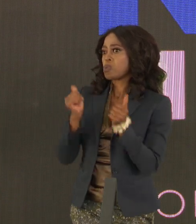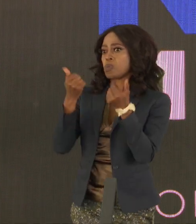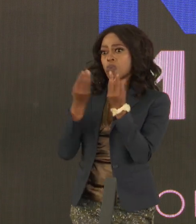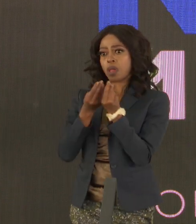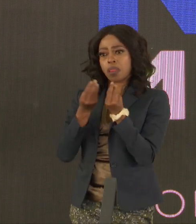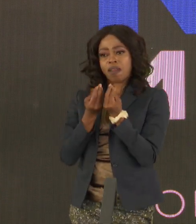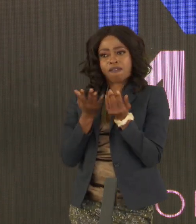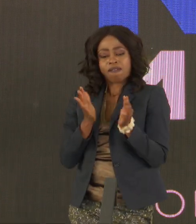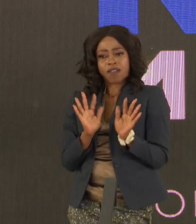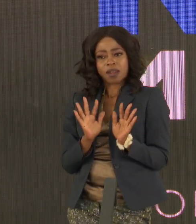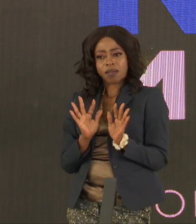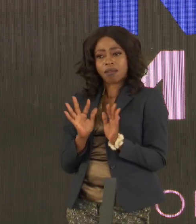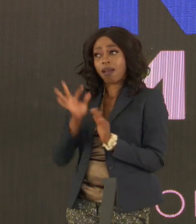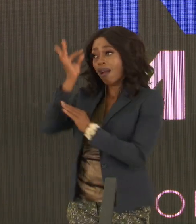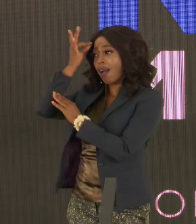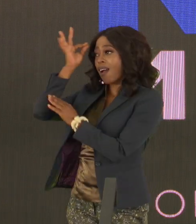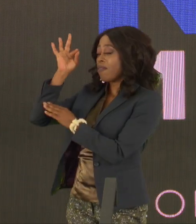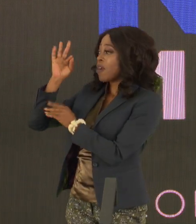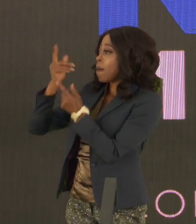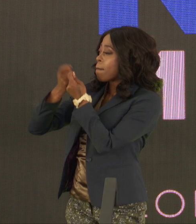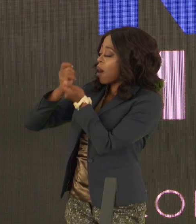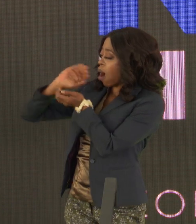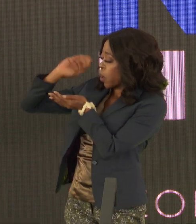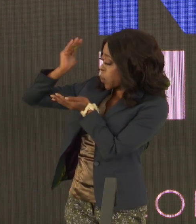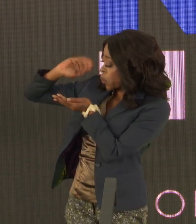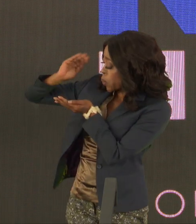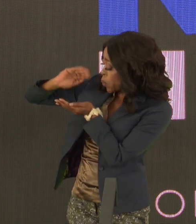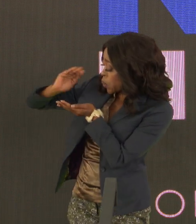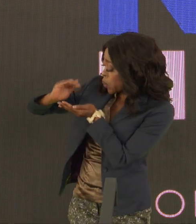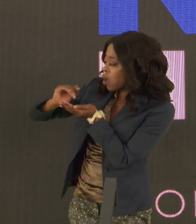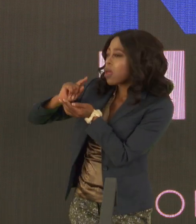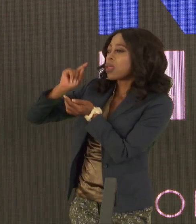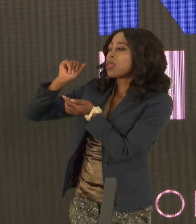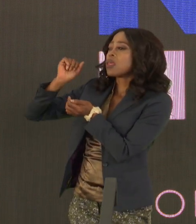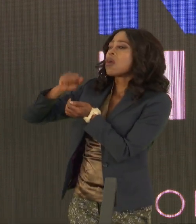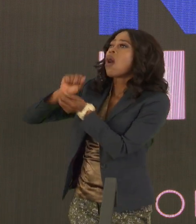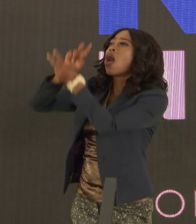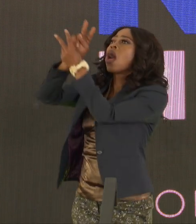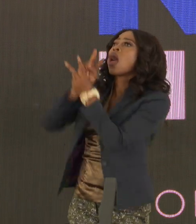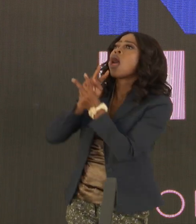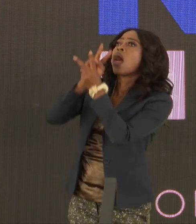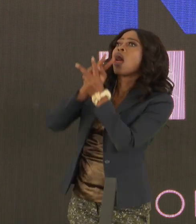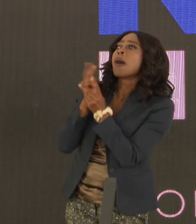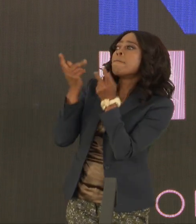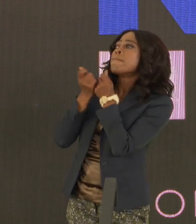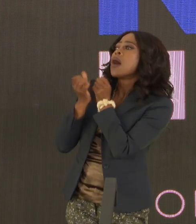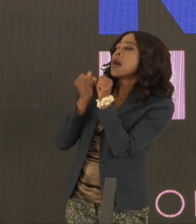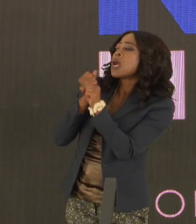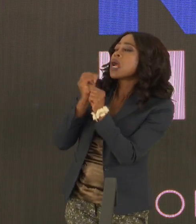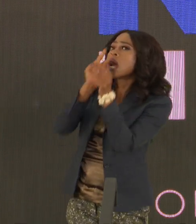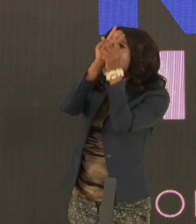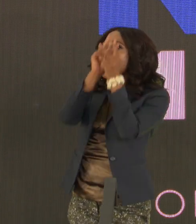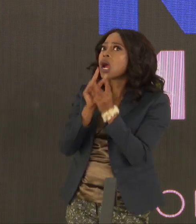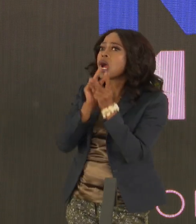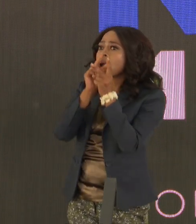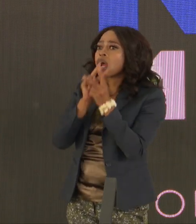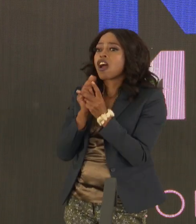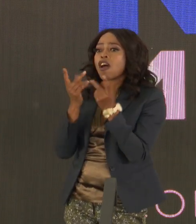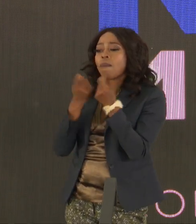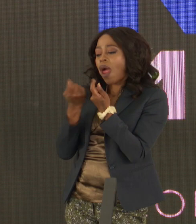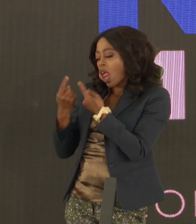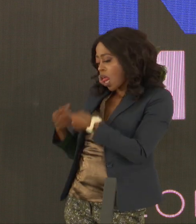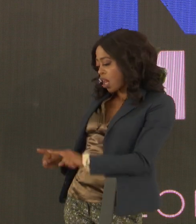The government is running out of money because even though we are borrowing hundreds of billions each year, the money is wasted or